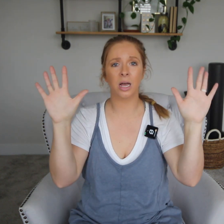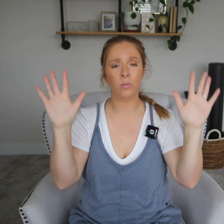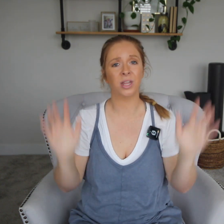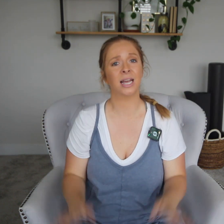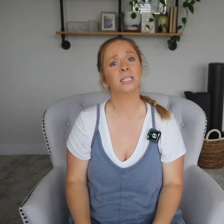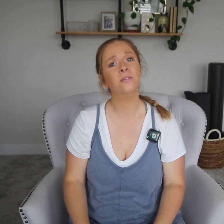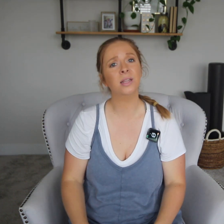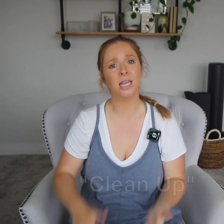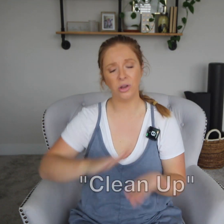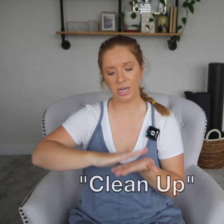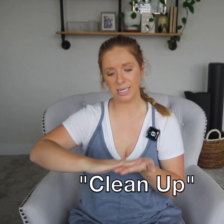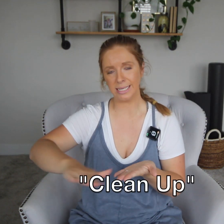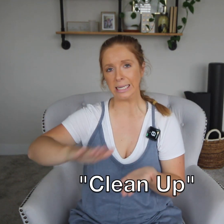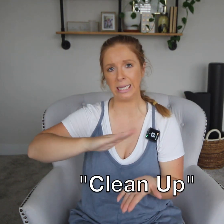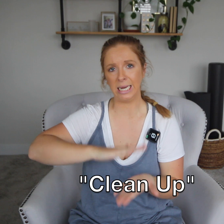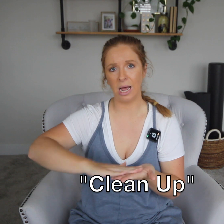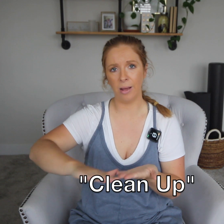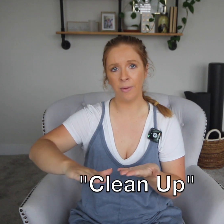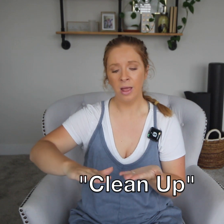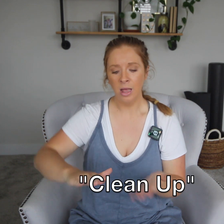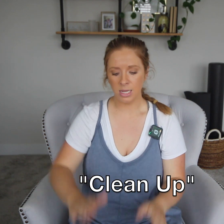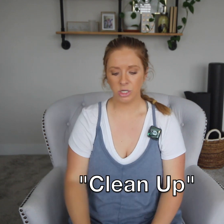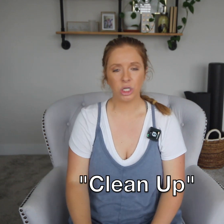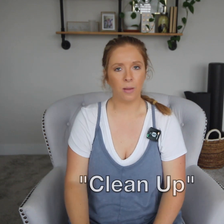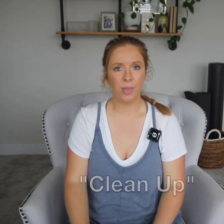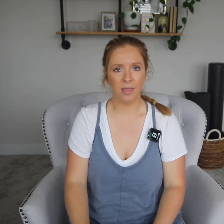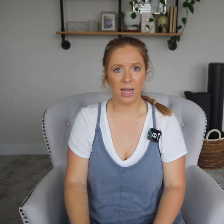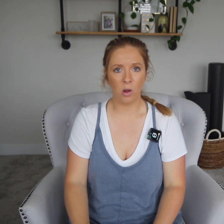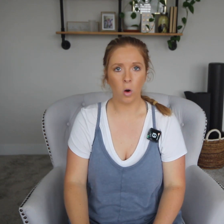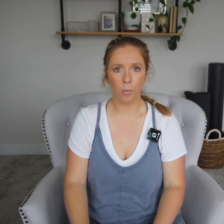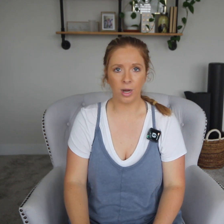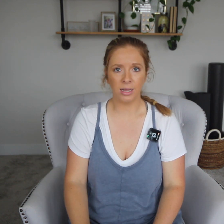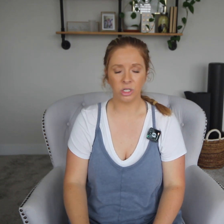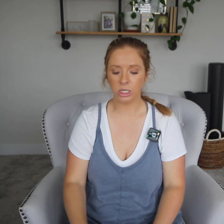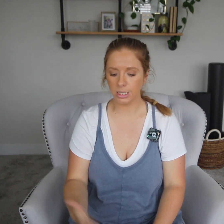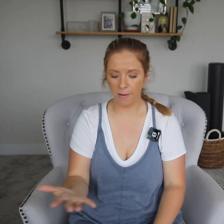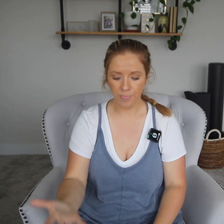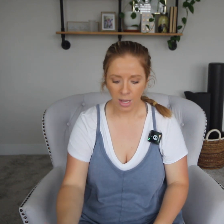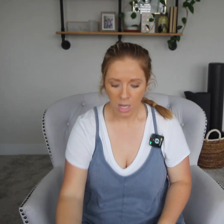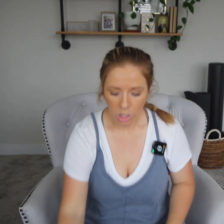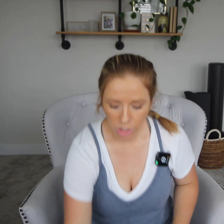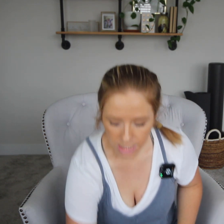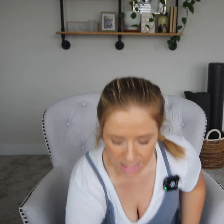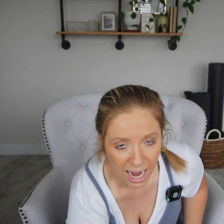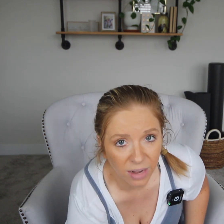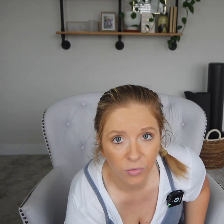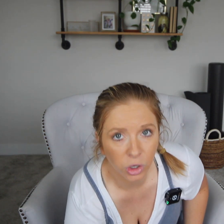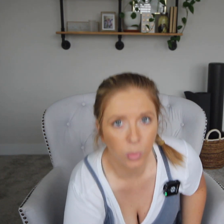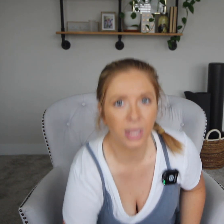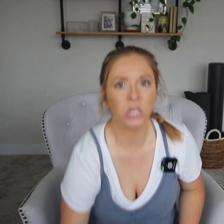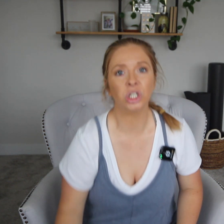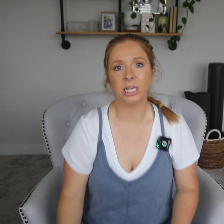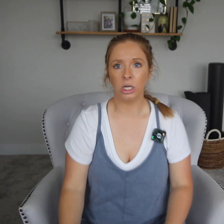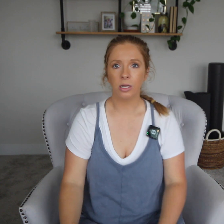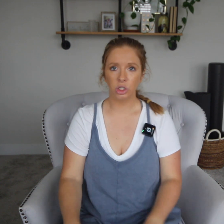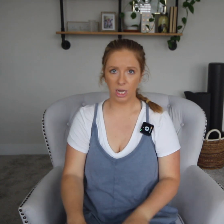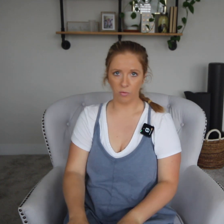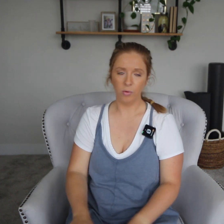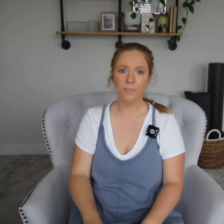with an activity and you guys need to clean up. So that's just something that I incorporate. That's just good sign for communication in general.